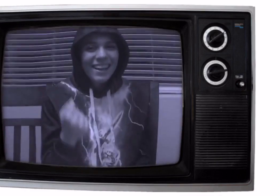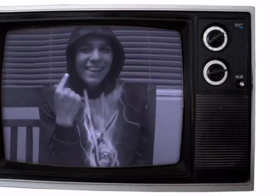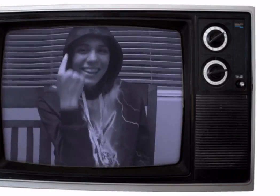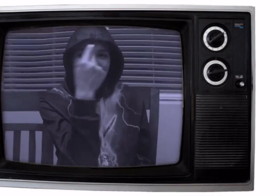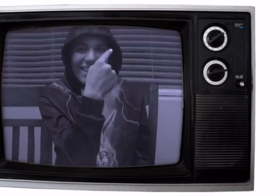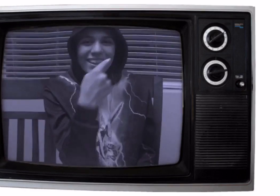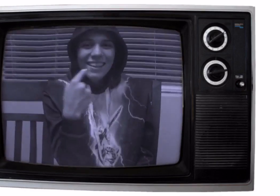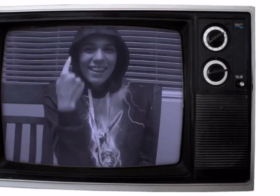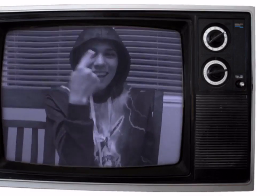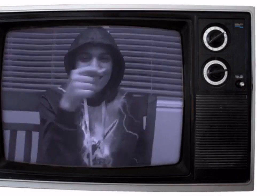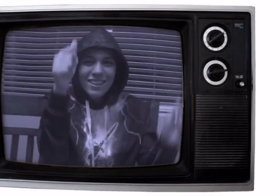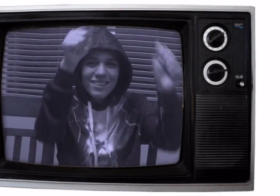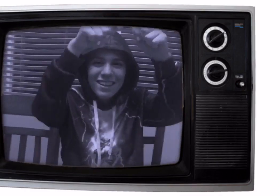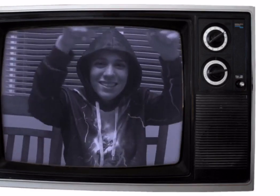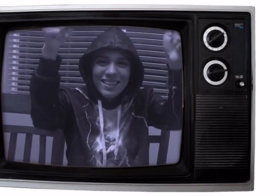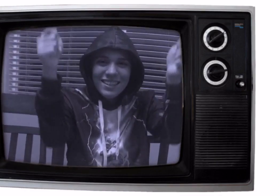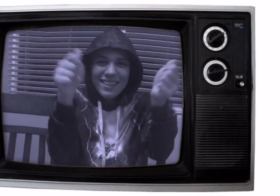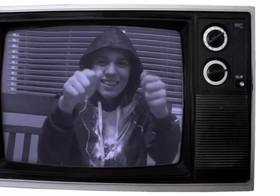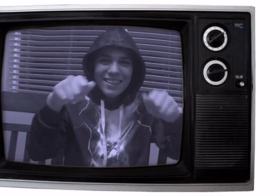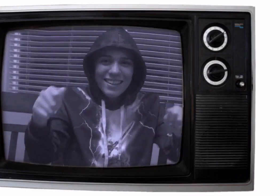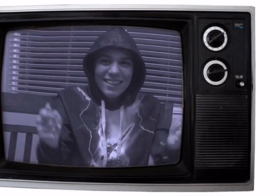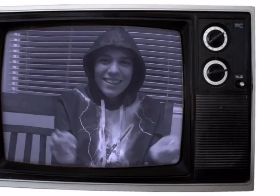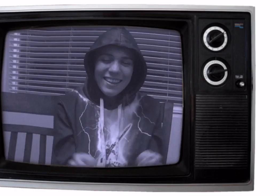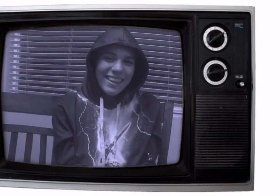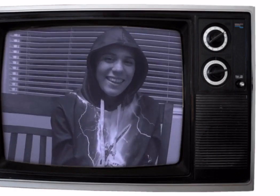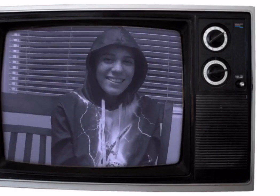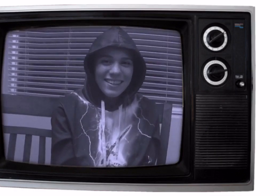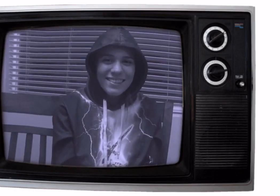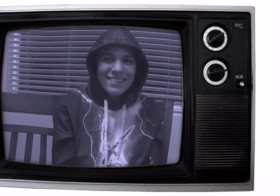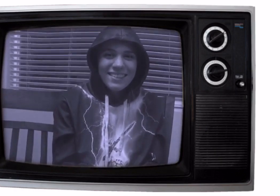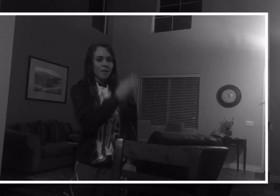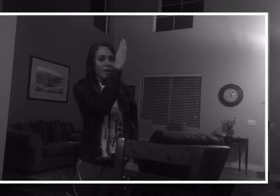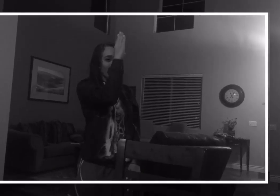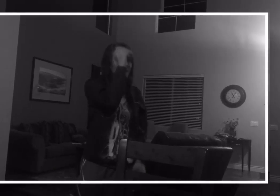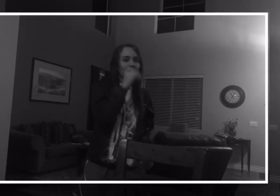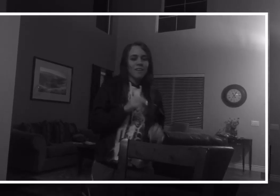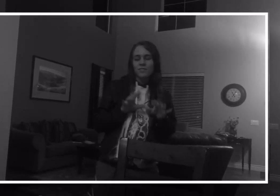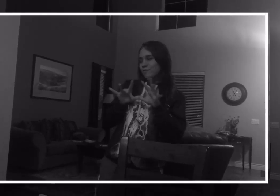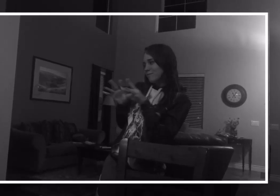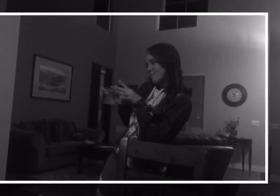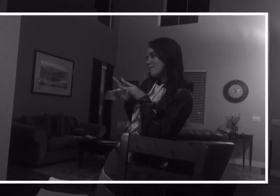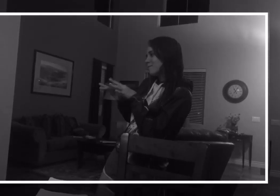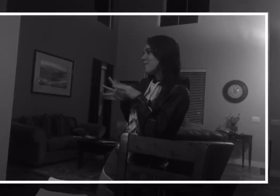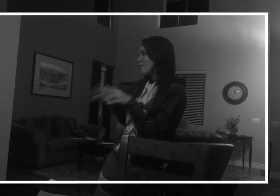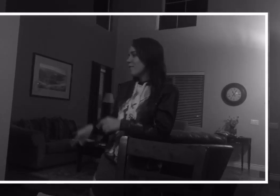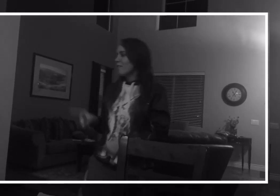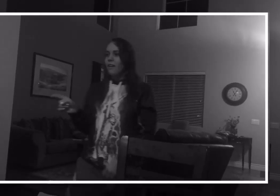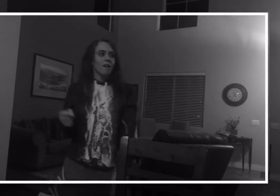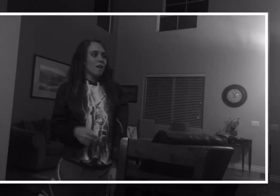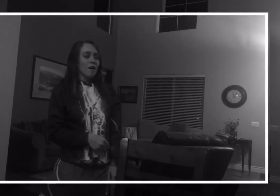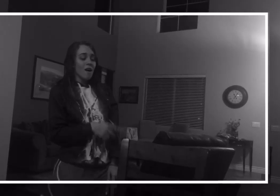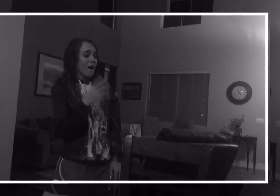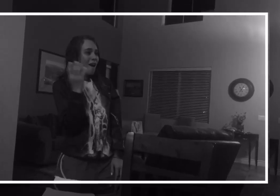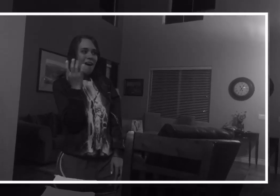figure that's round instead of flat. Whenever you hear boys whistle, you're